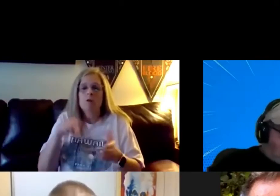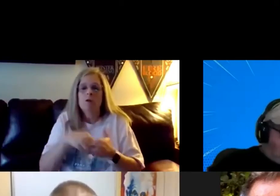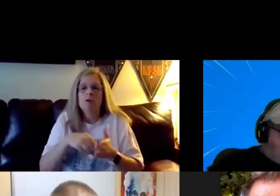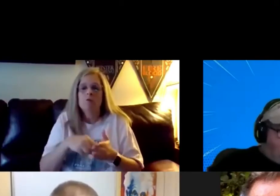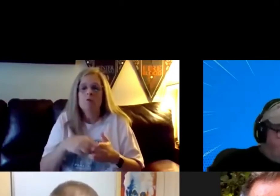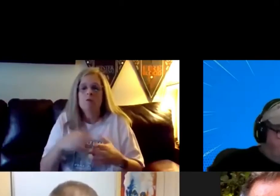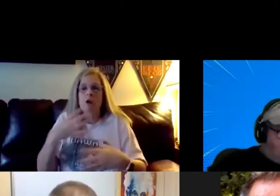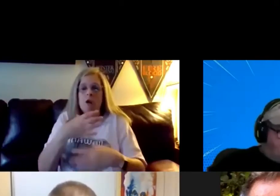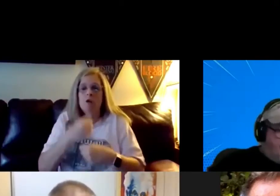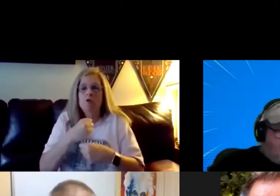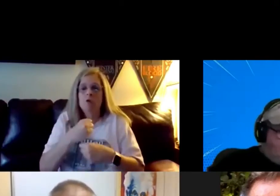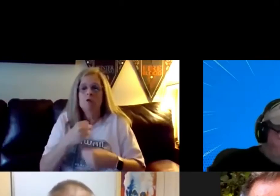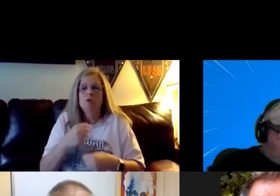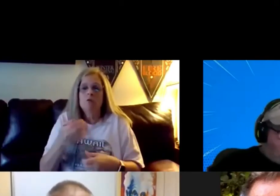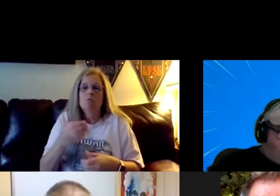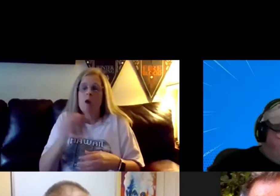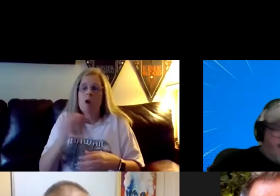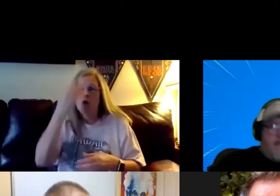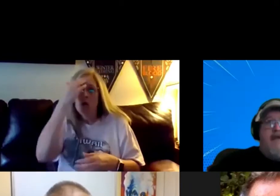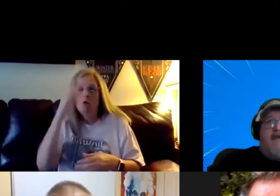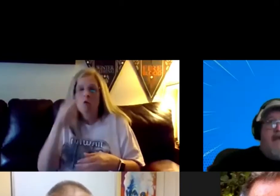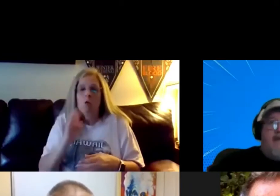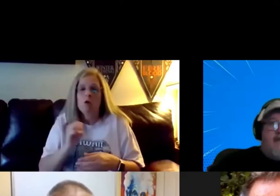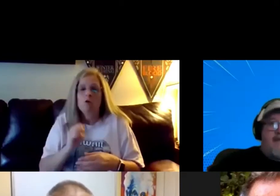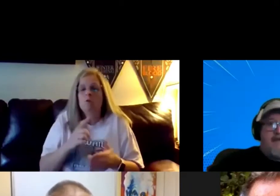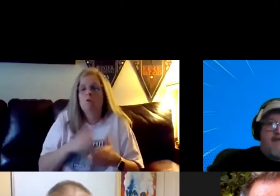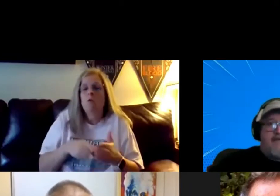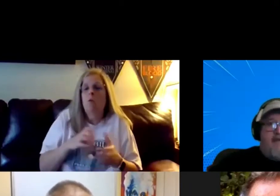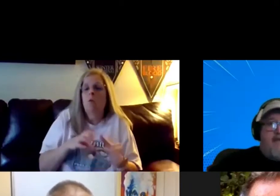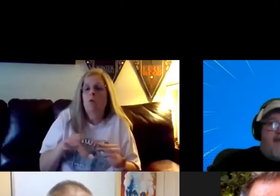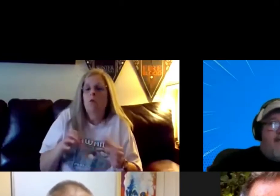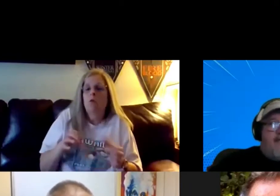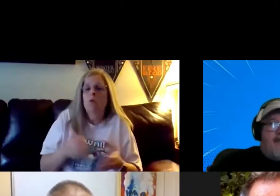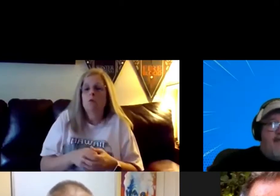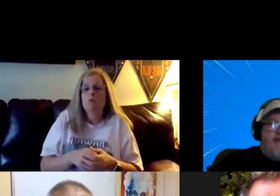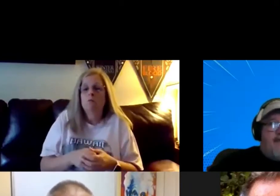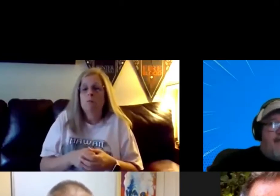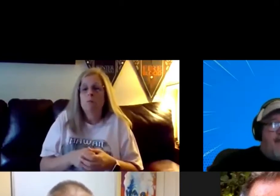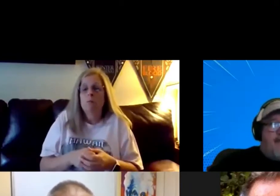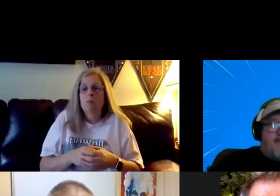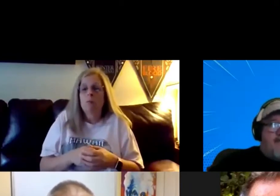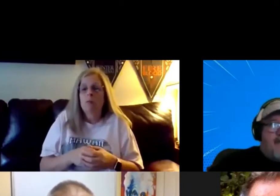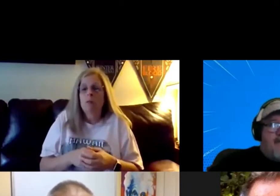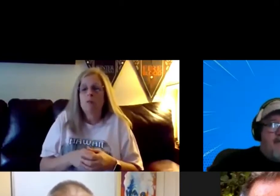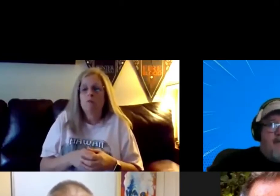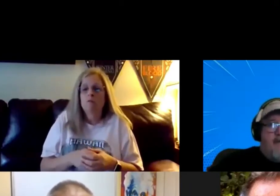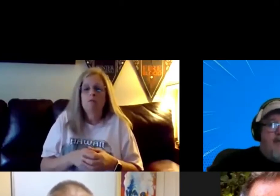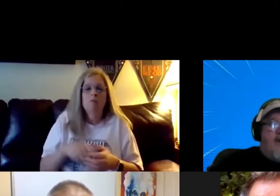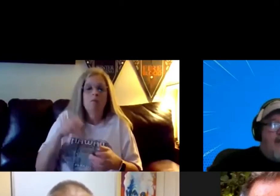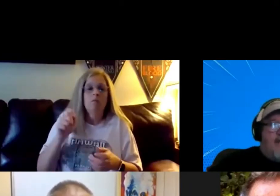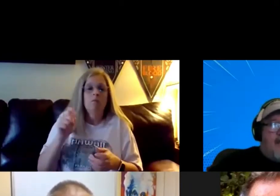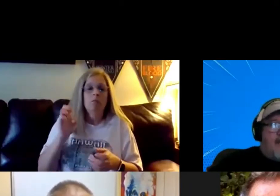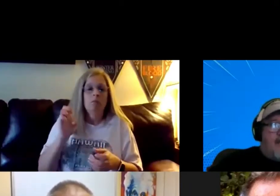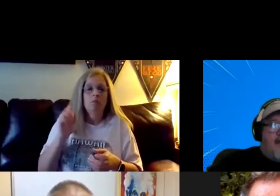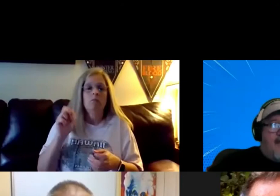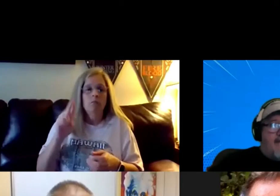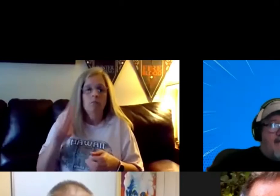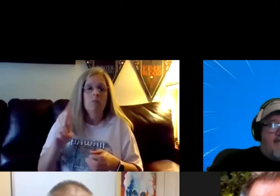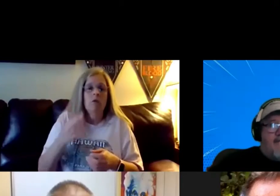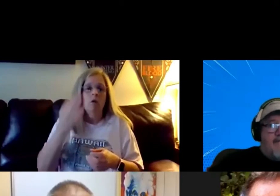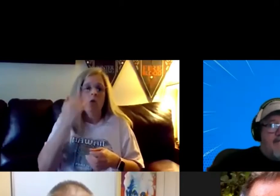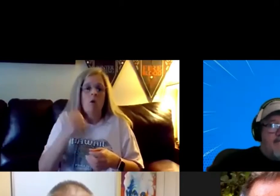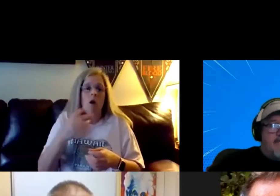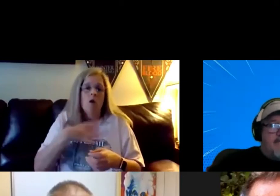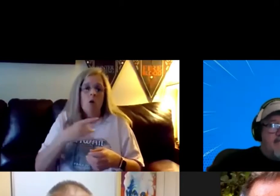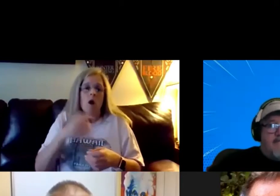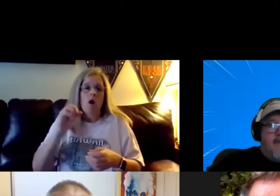and knew who he was, I said, hey, what are you doing? And the rest is history. But Peter, you can give a little history and why you like Onpassive